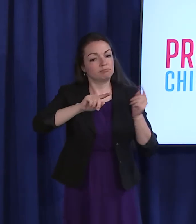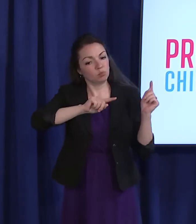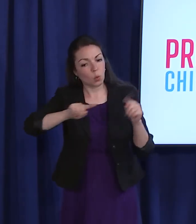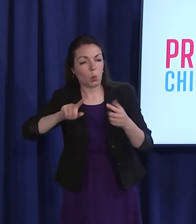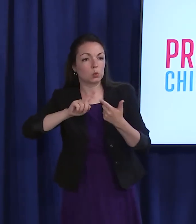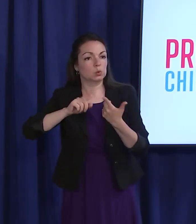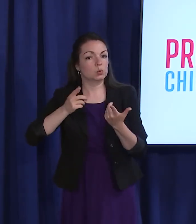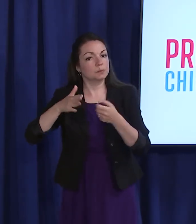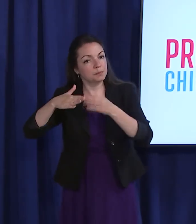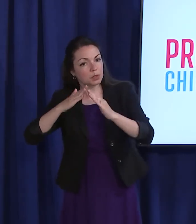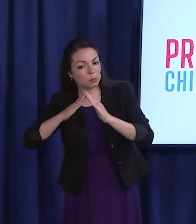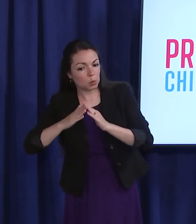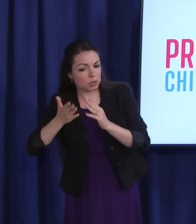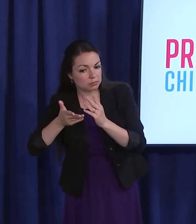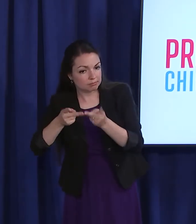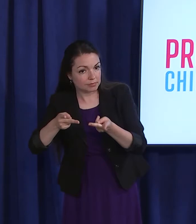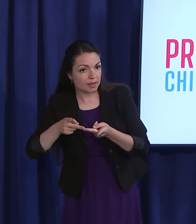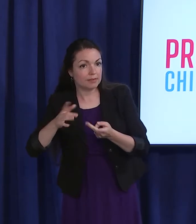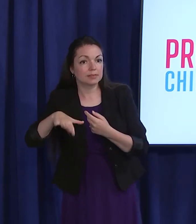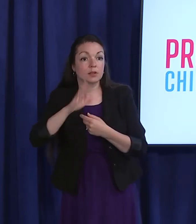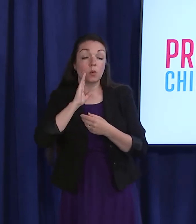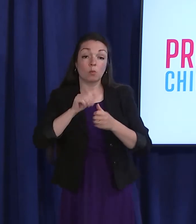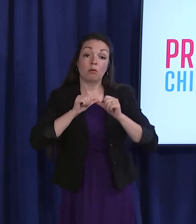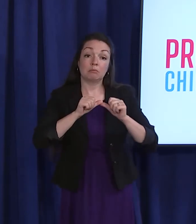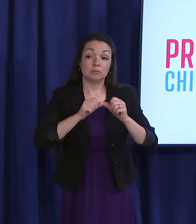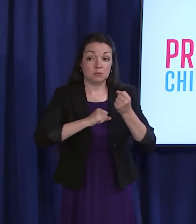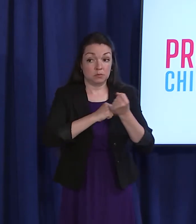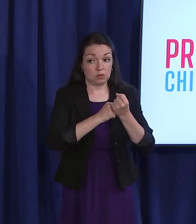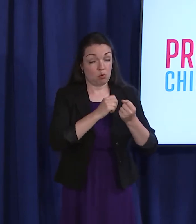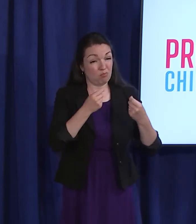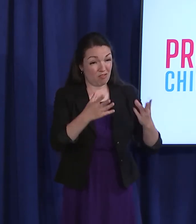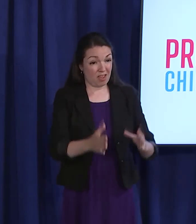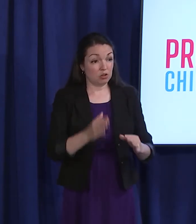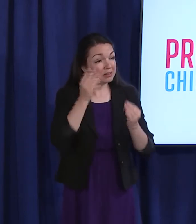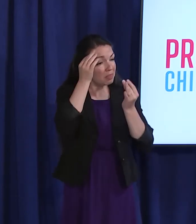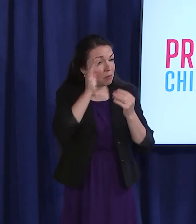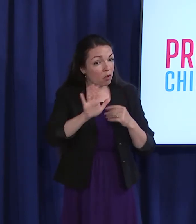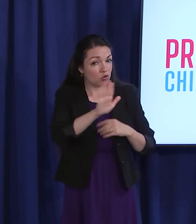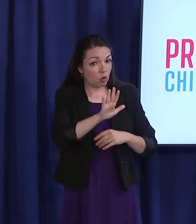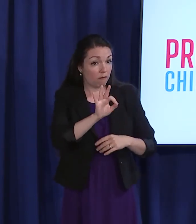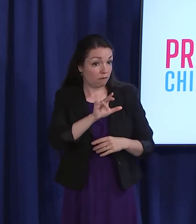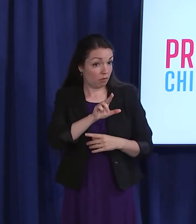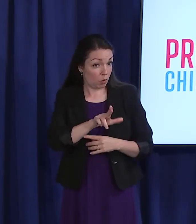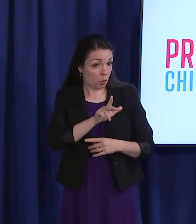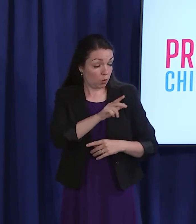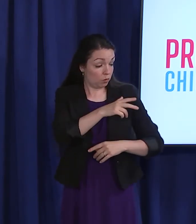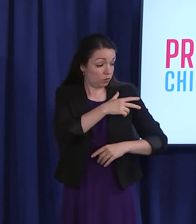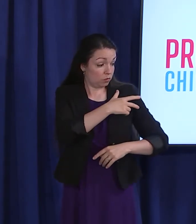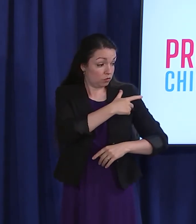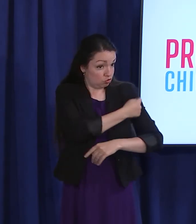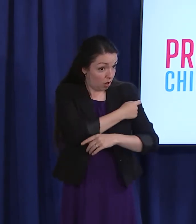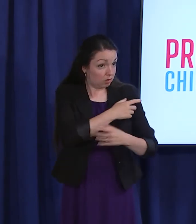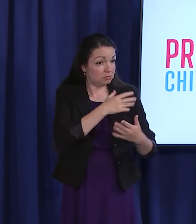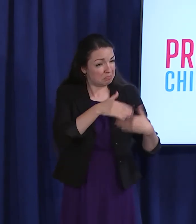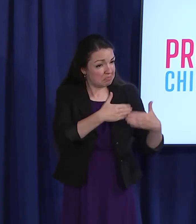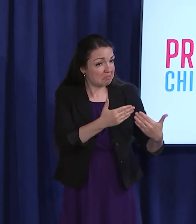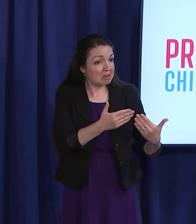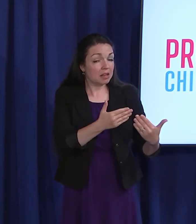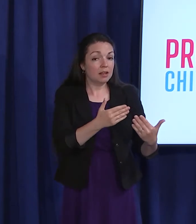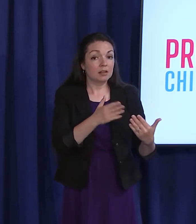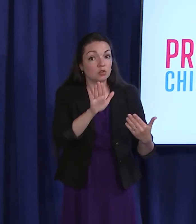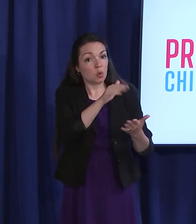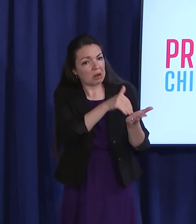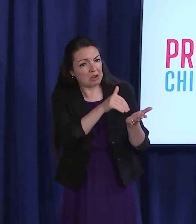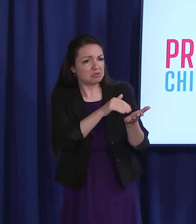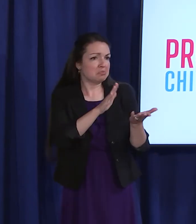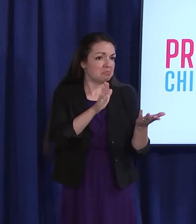then also continuing to support providers. If you think about where you get a flu shot, typically, we're kind of moving into the flu shot stage of this, where